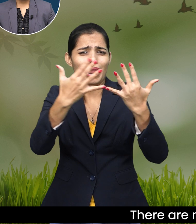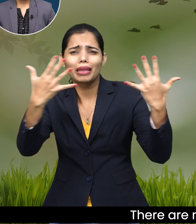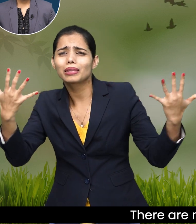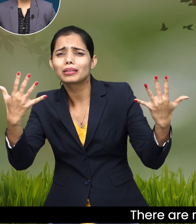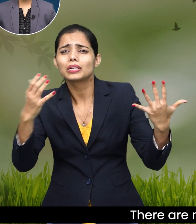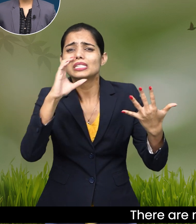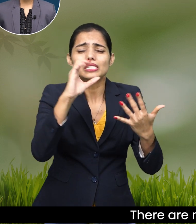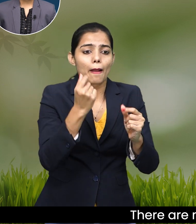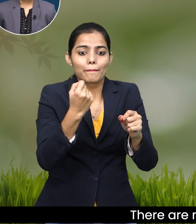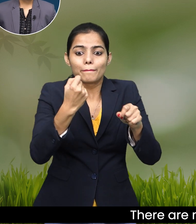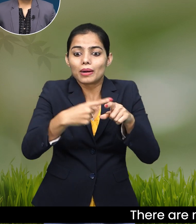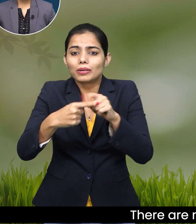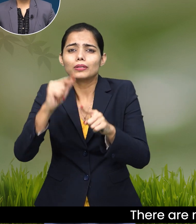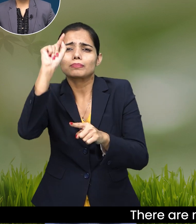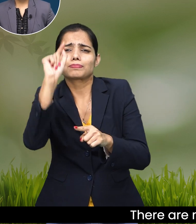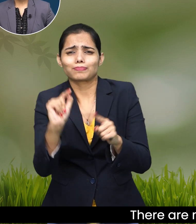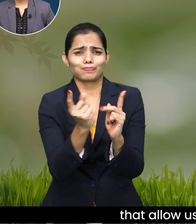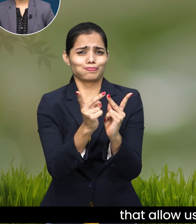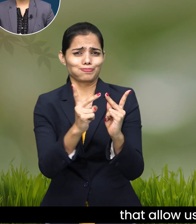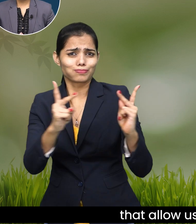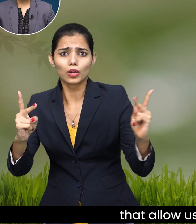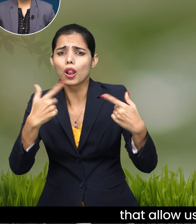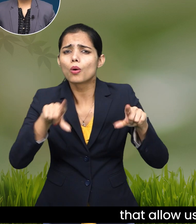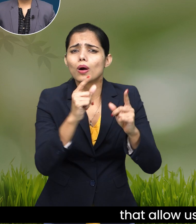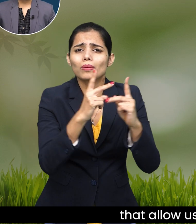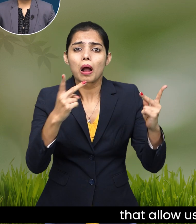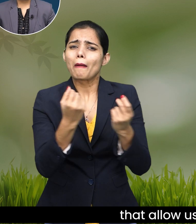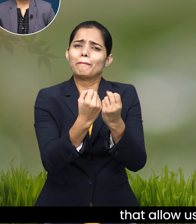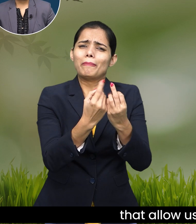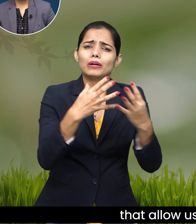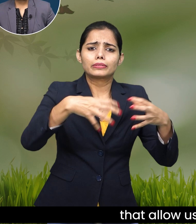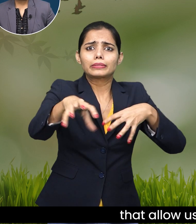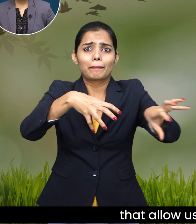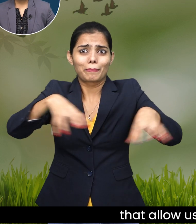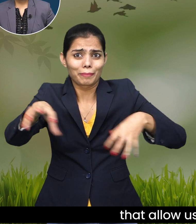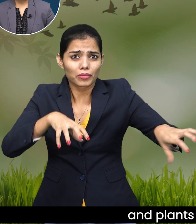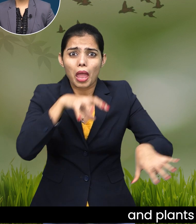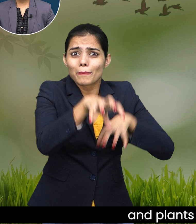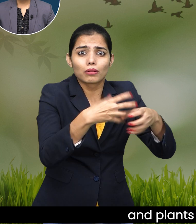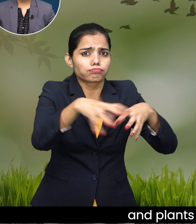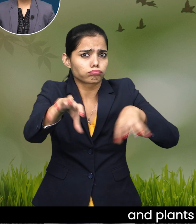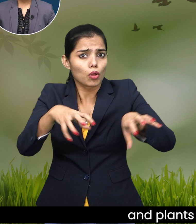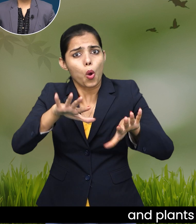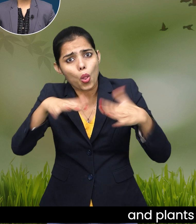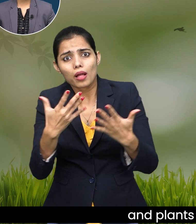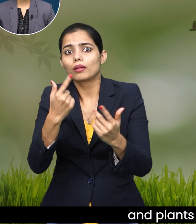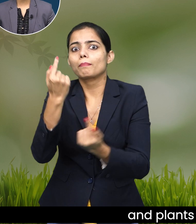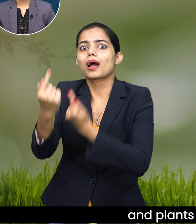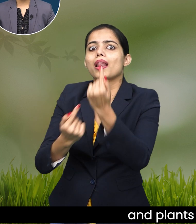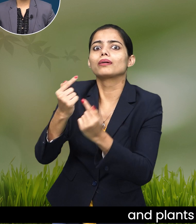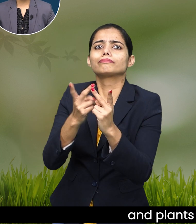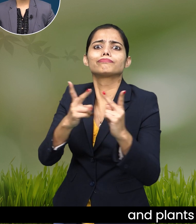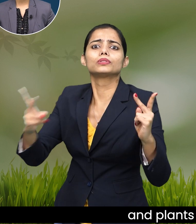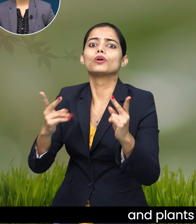There are many characteristics that allow us to categorize animals and plants into